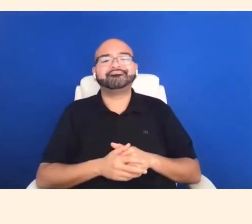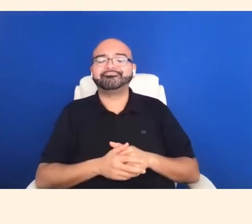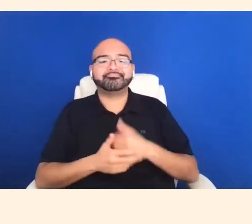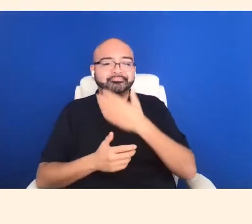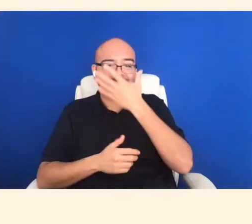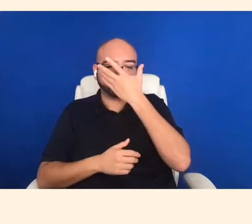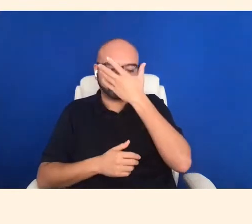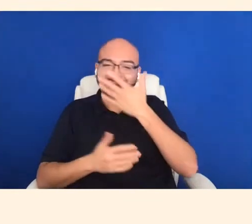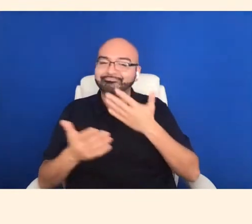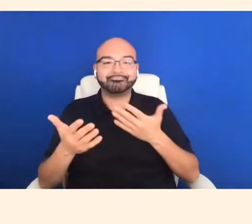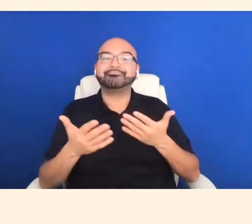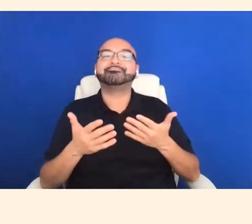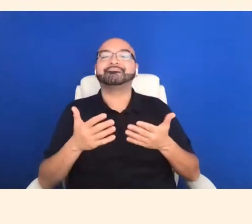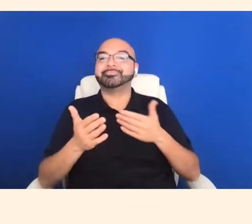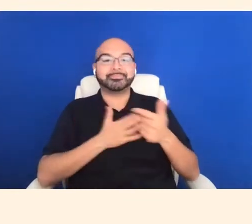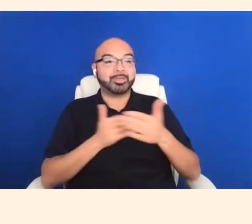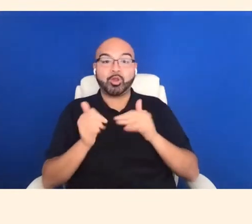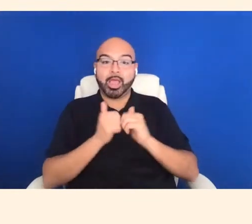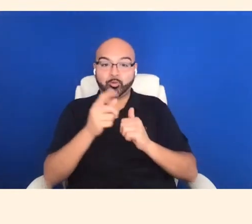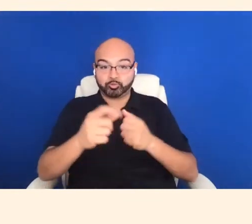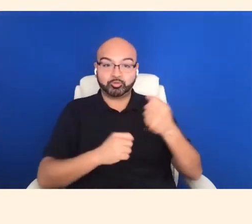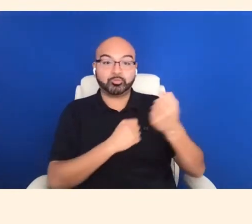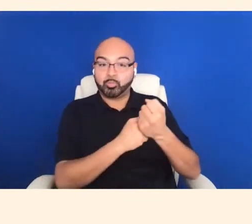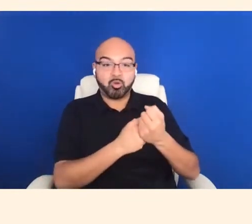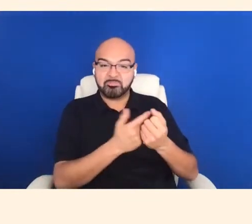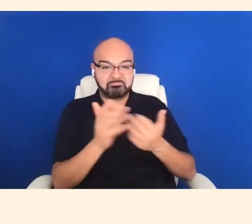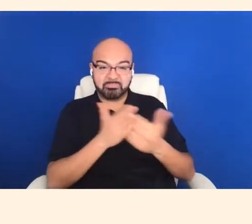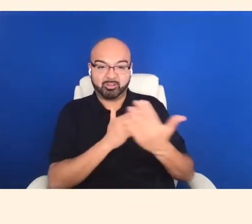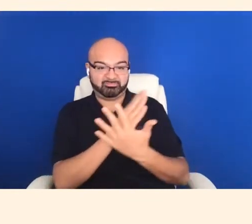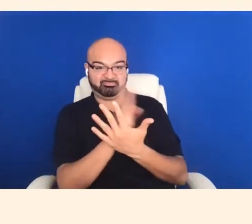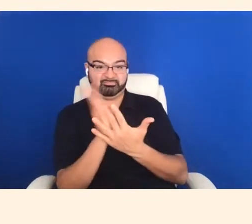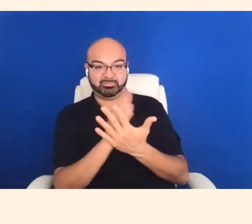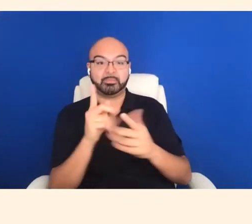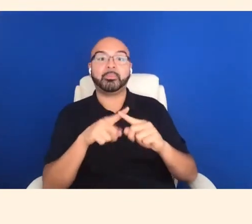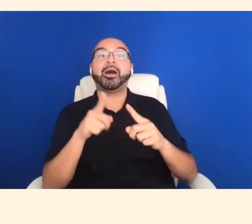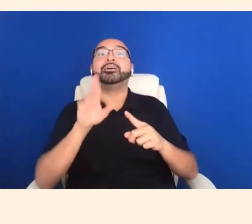you support, it's the support that matters. right.